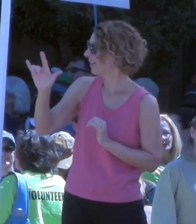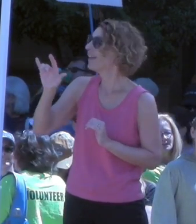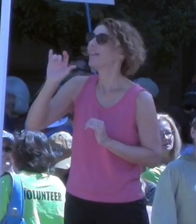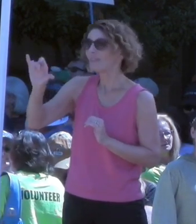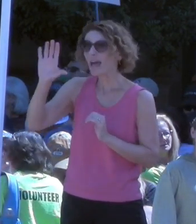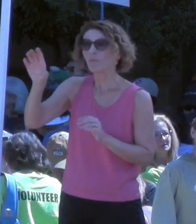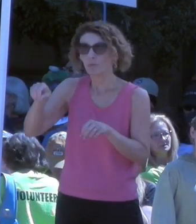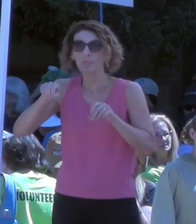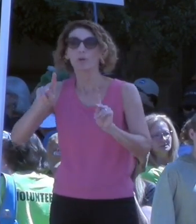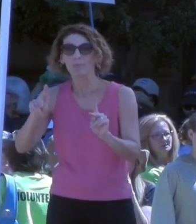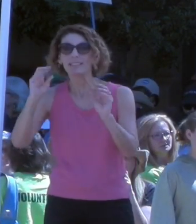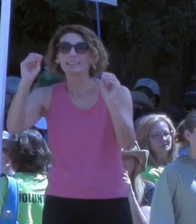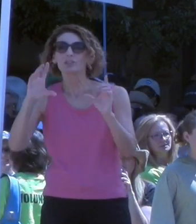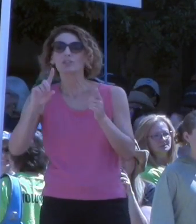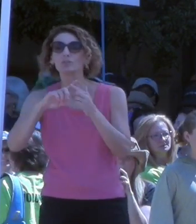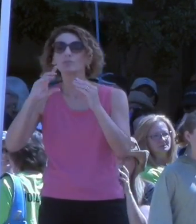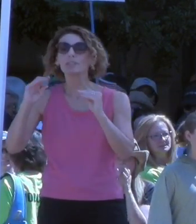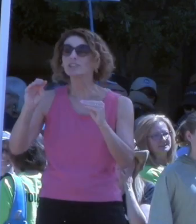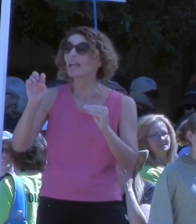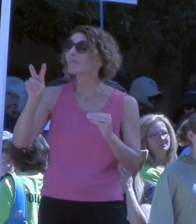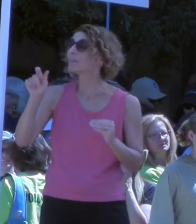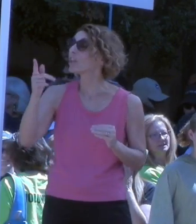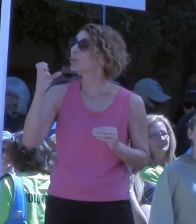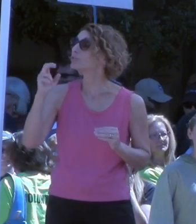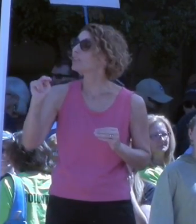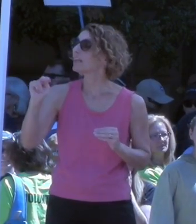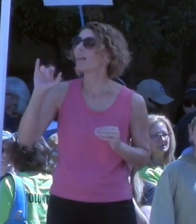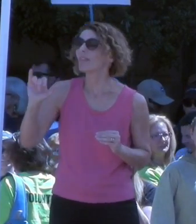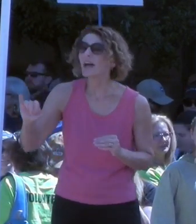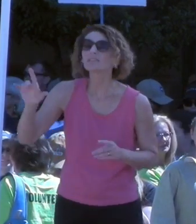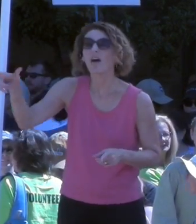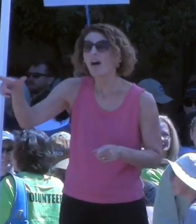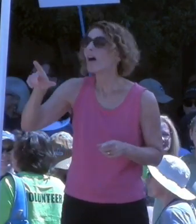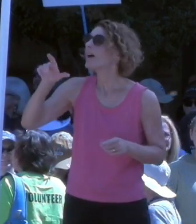teach evolution as unsettled controversy.